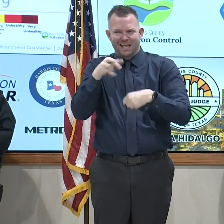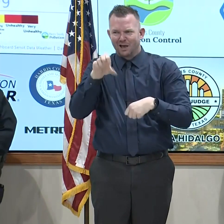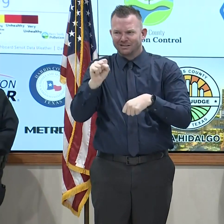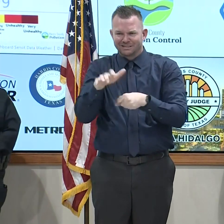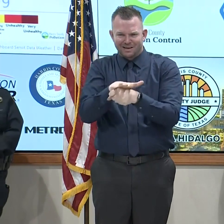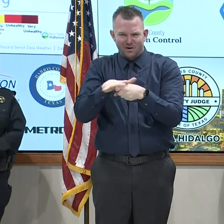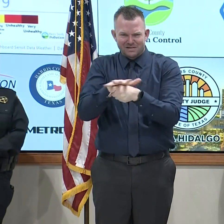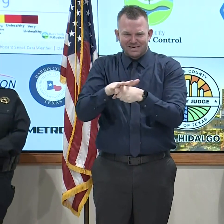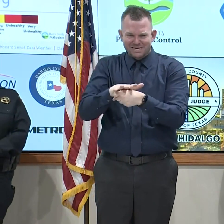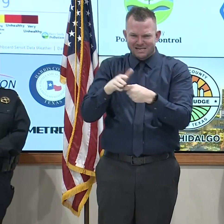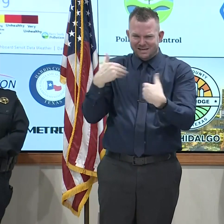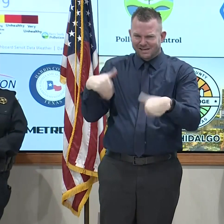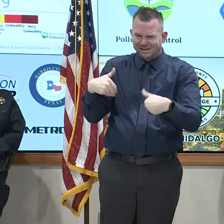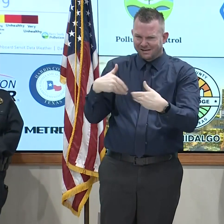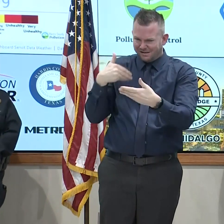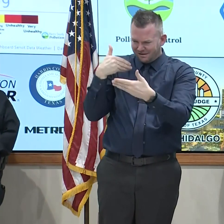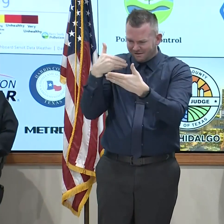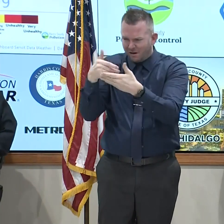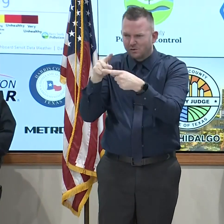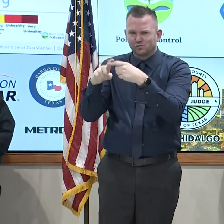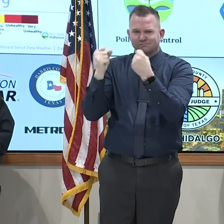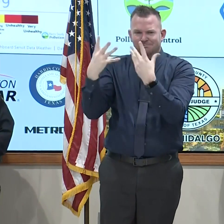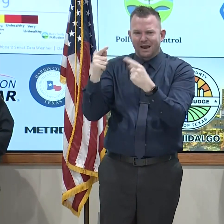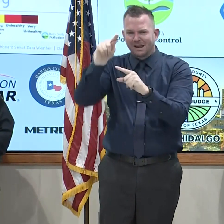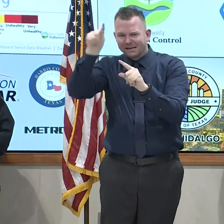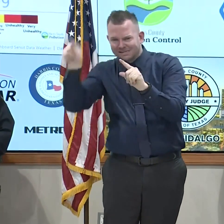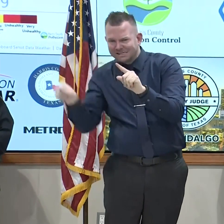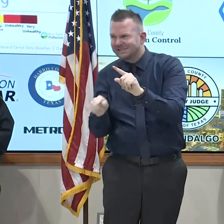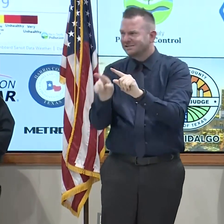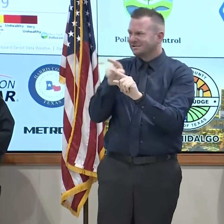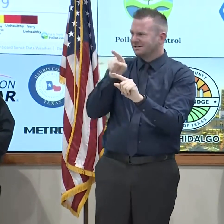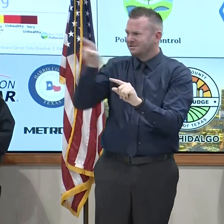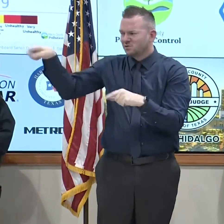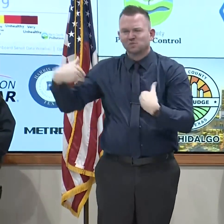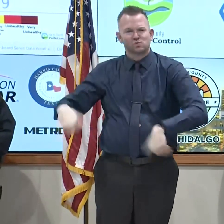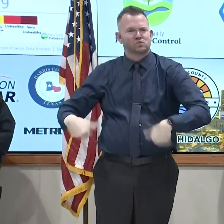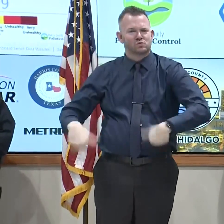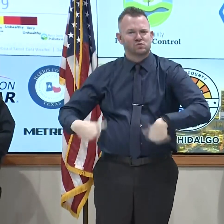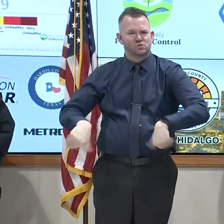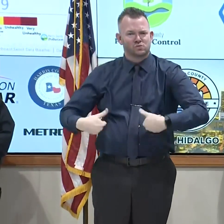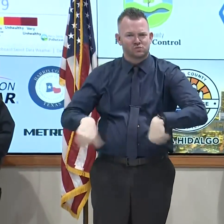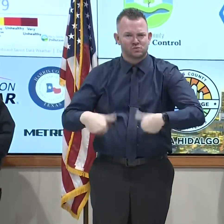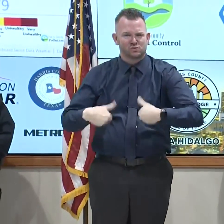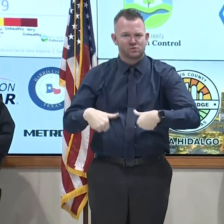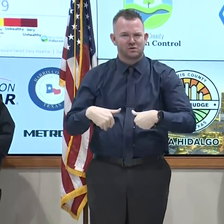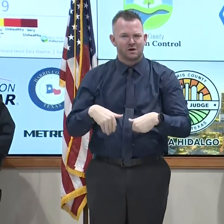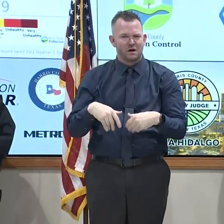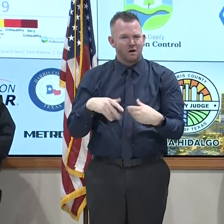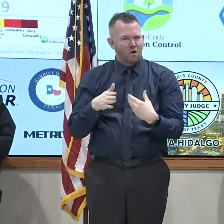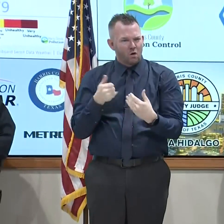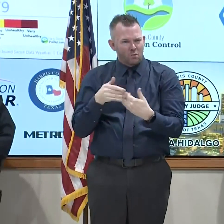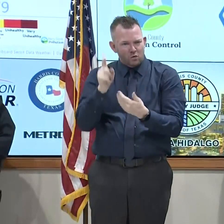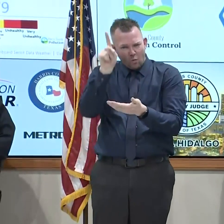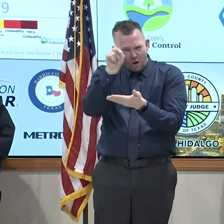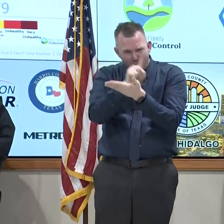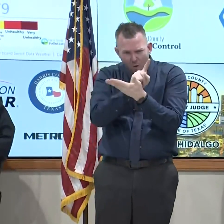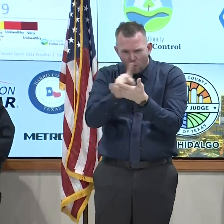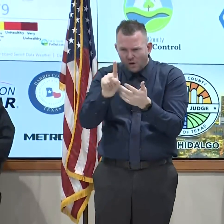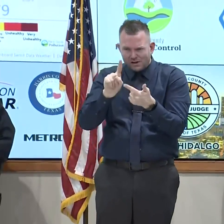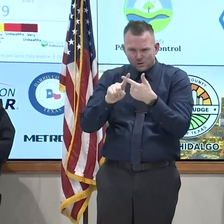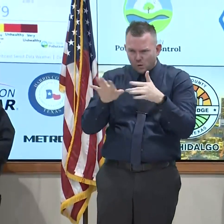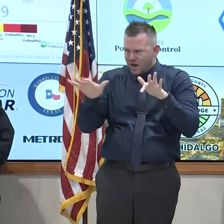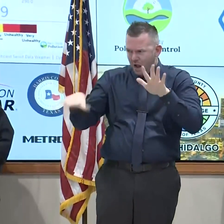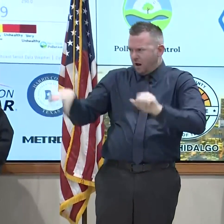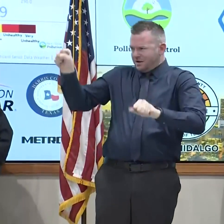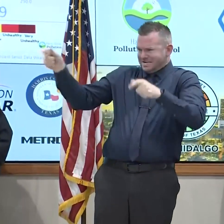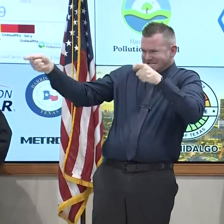It took nearly a week to get it under control. And in the meantime, when the